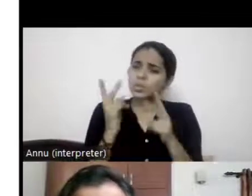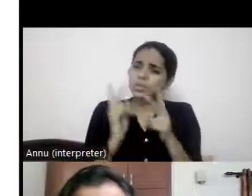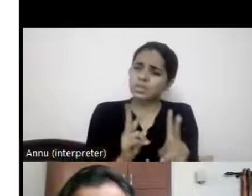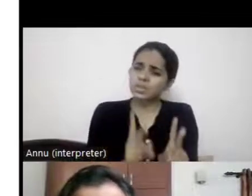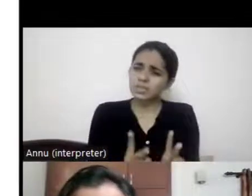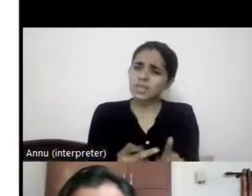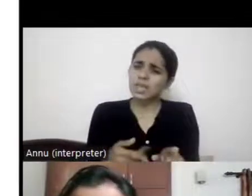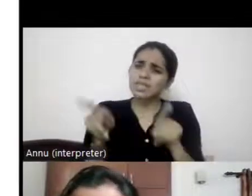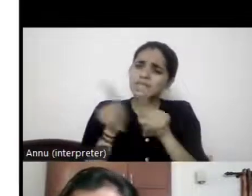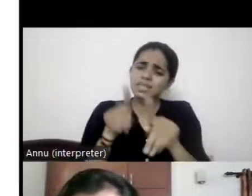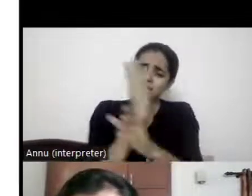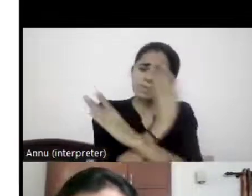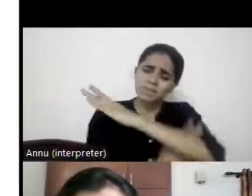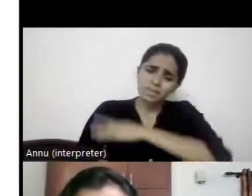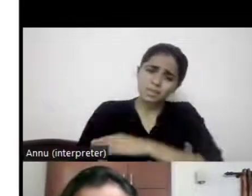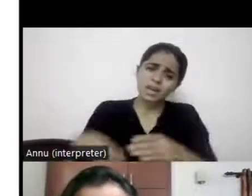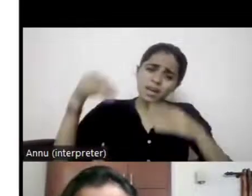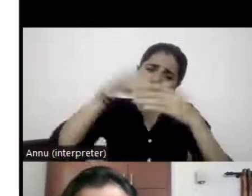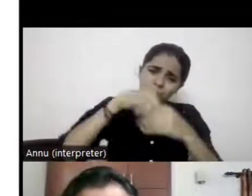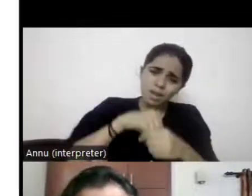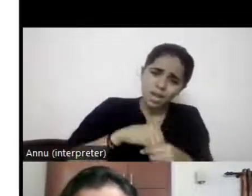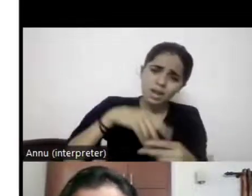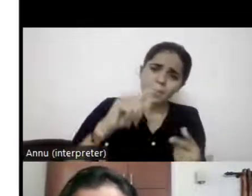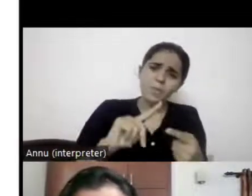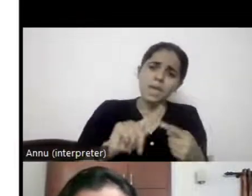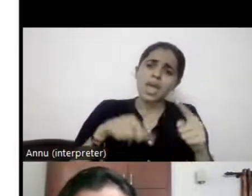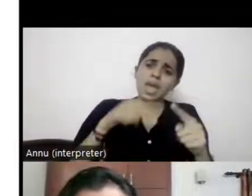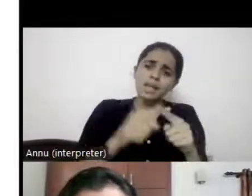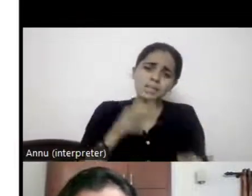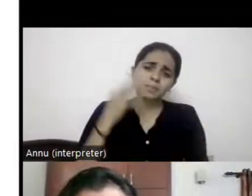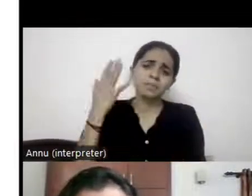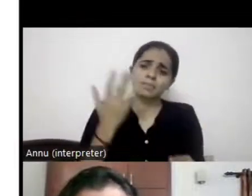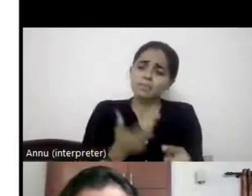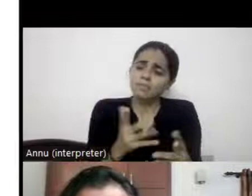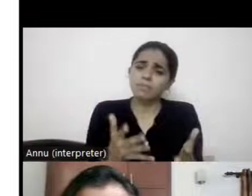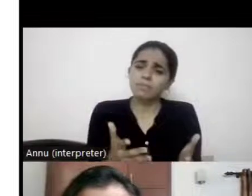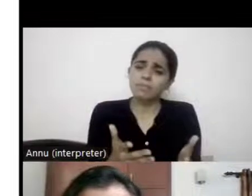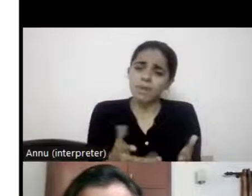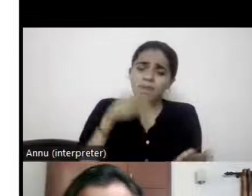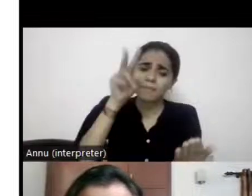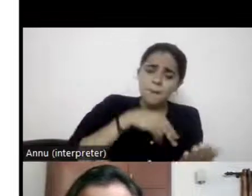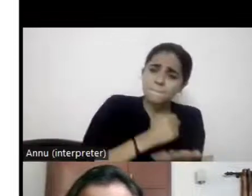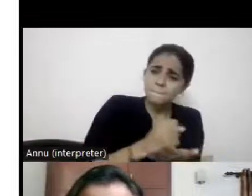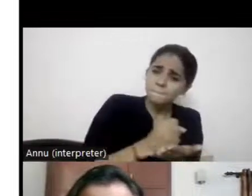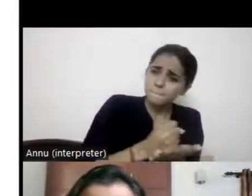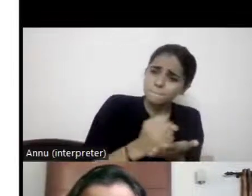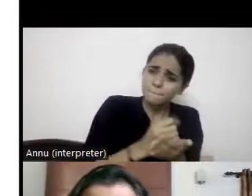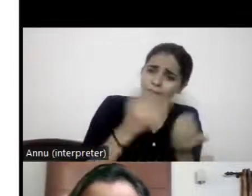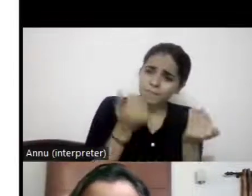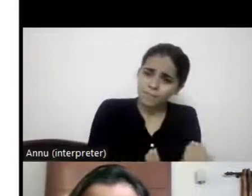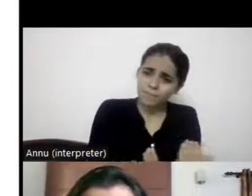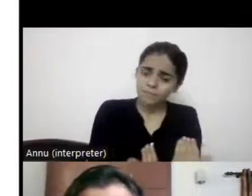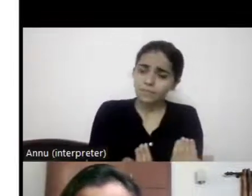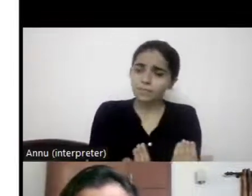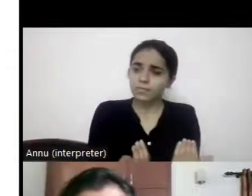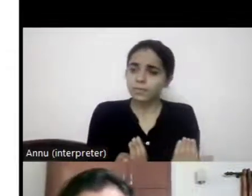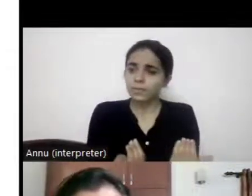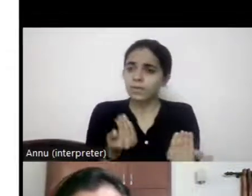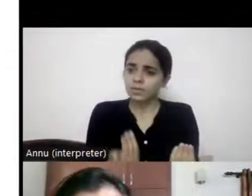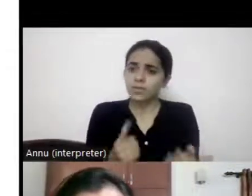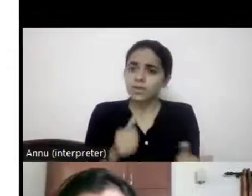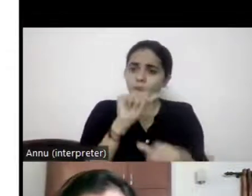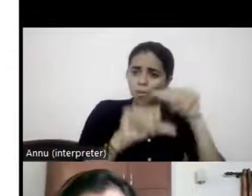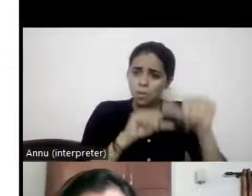of disability studies, not an expert in the area of disability studies. So it is still a process